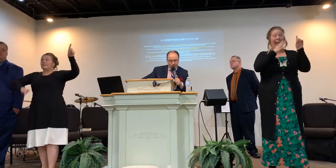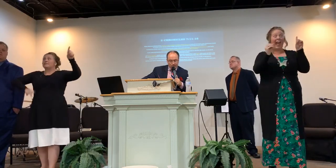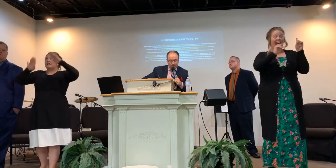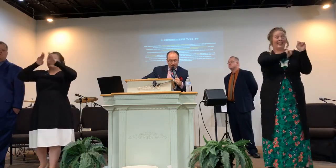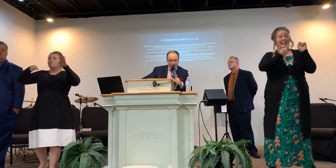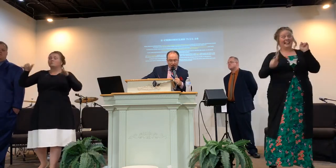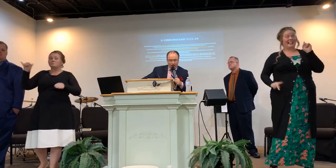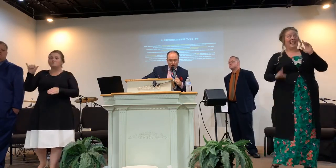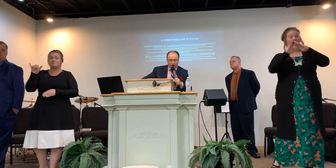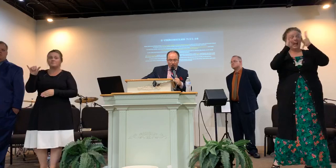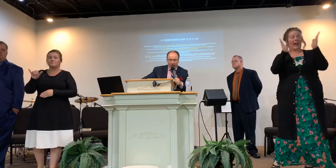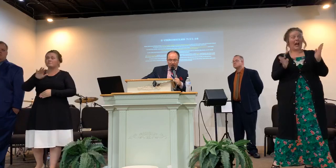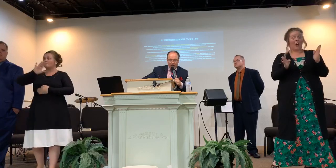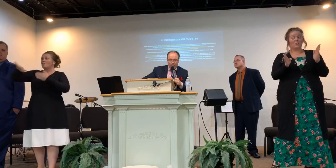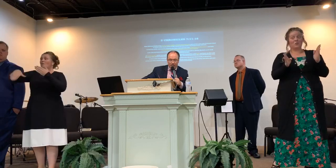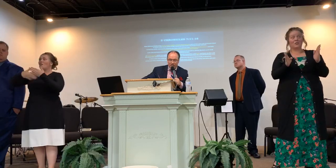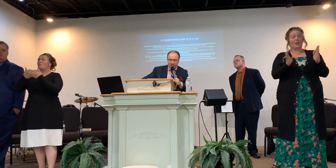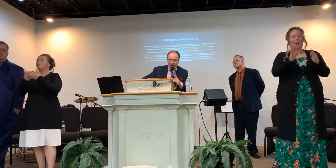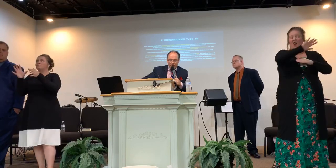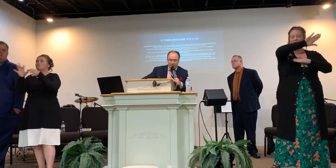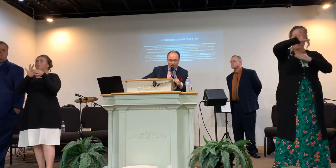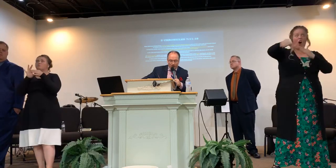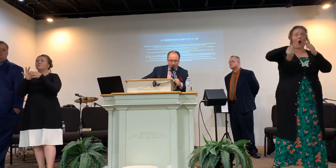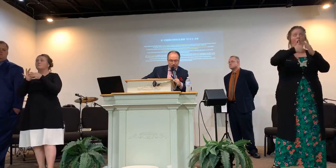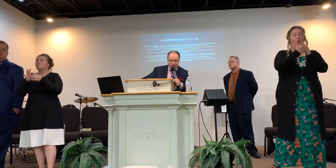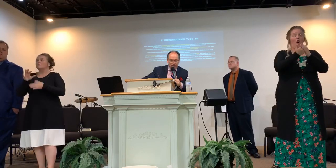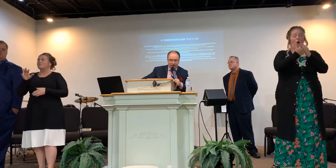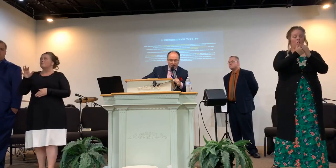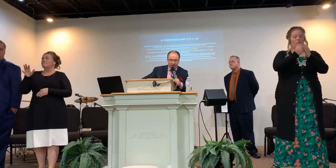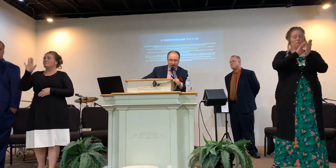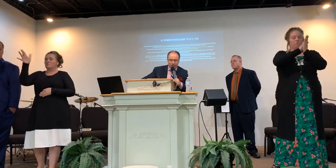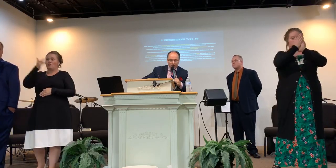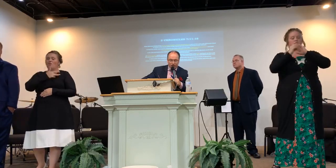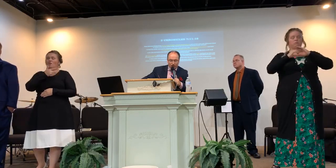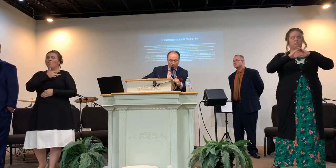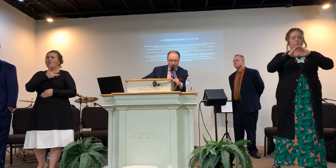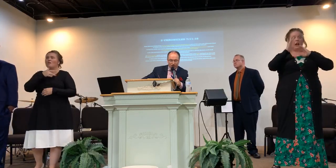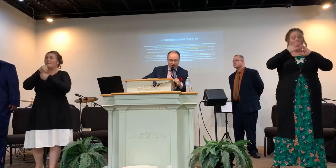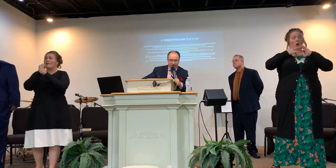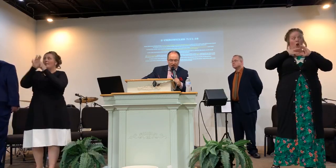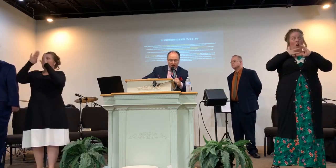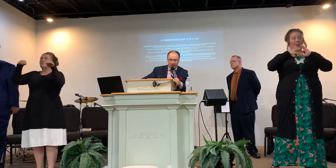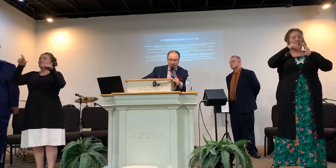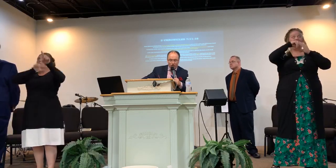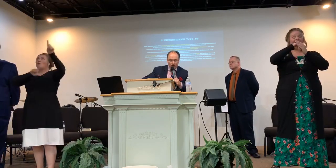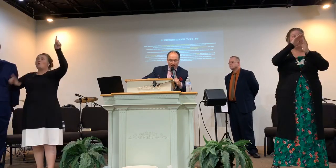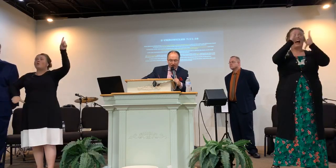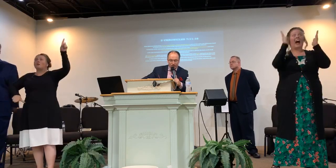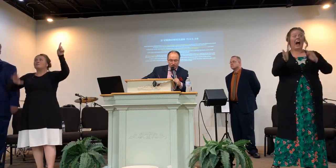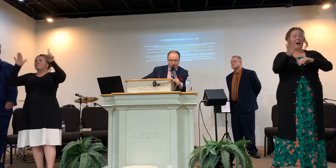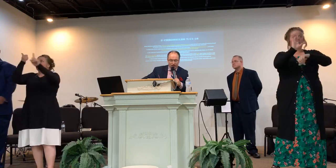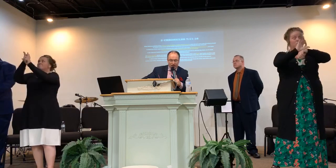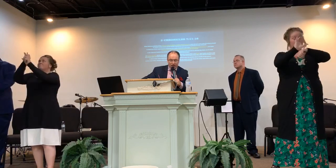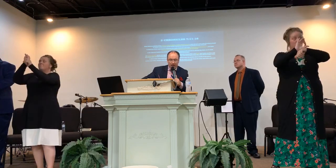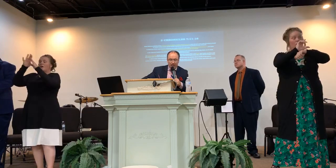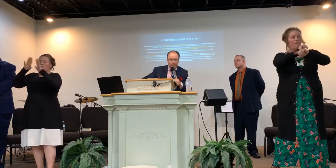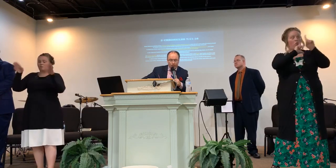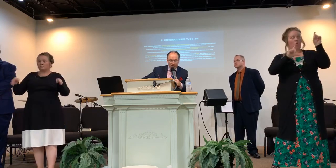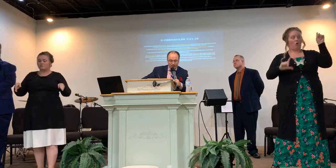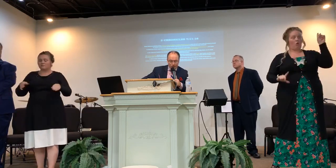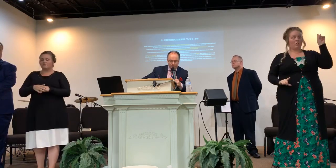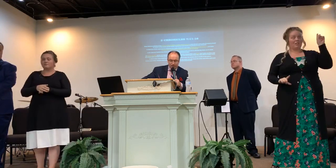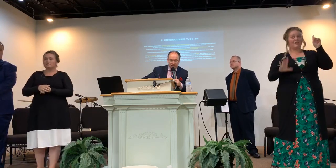house, and all that came into Solomon's heart to make in the house of the Lord and in his own house,